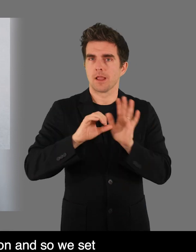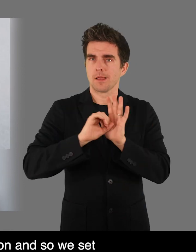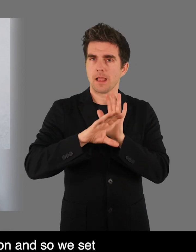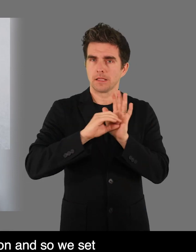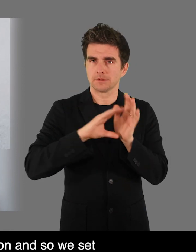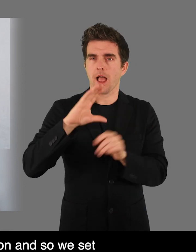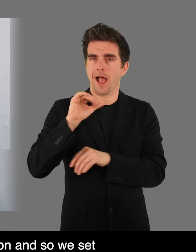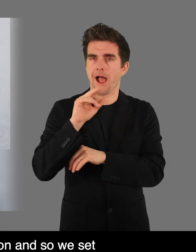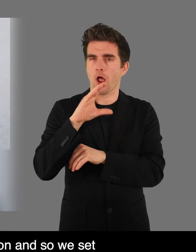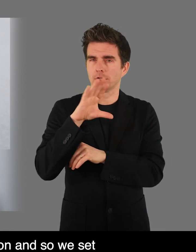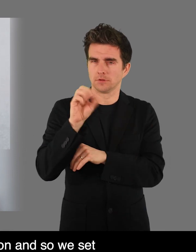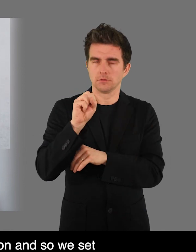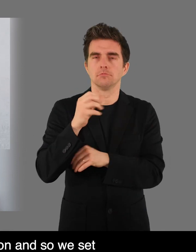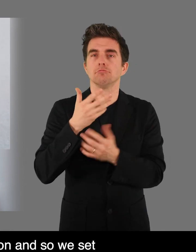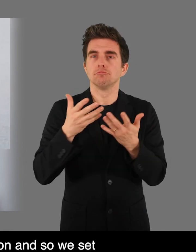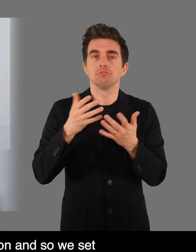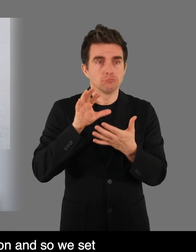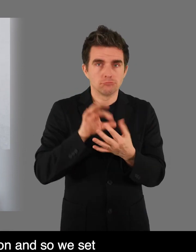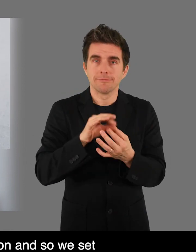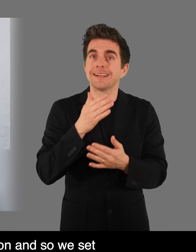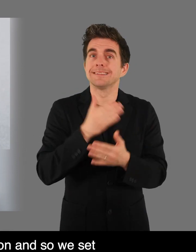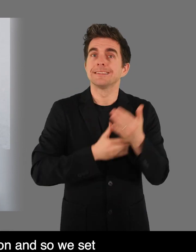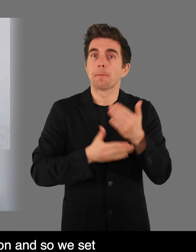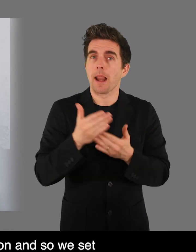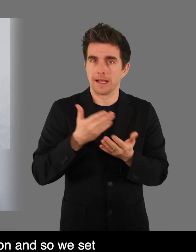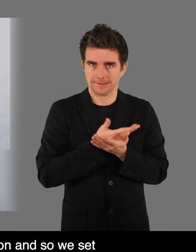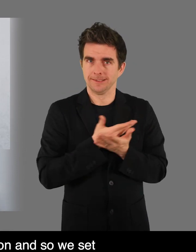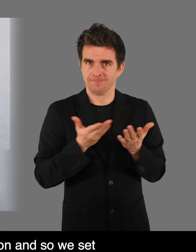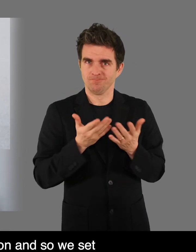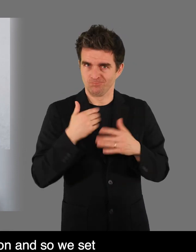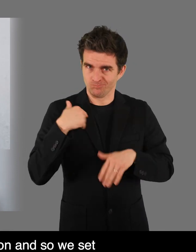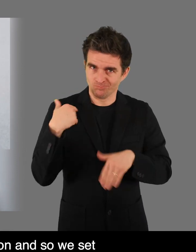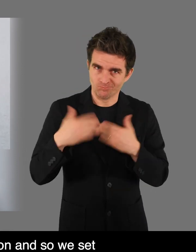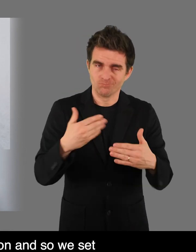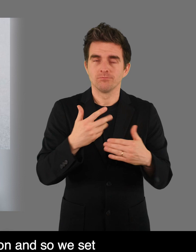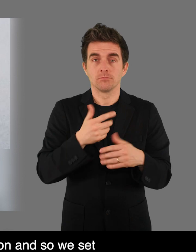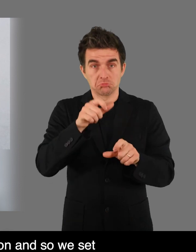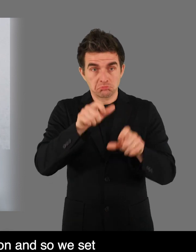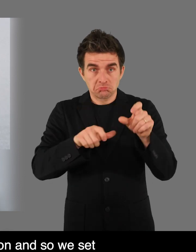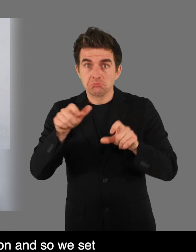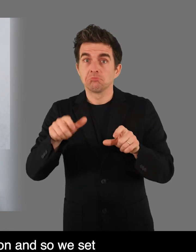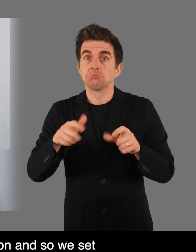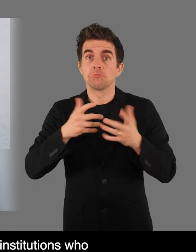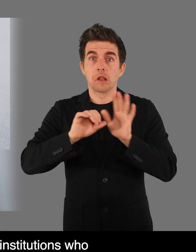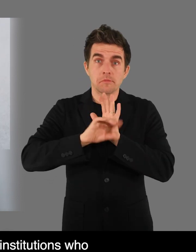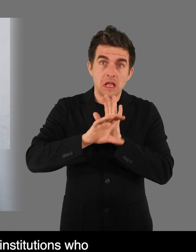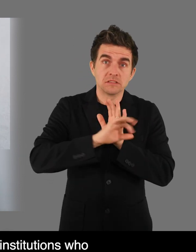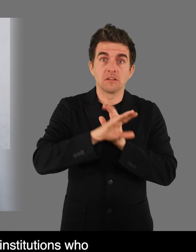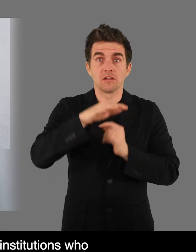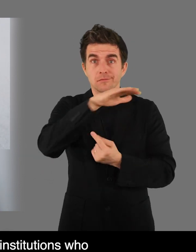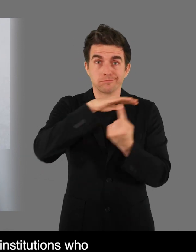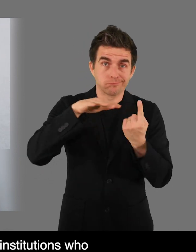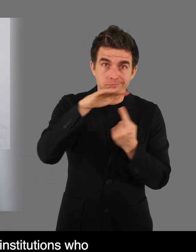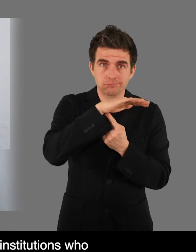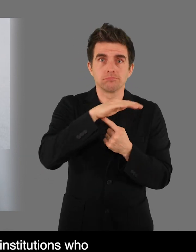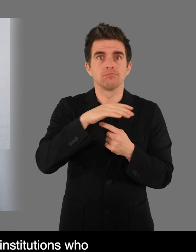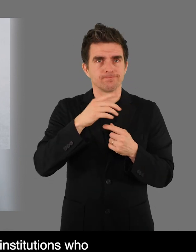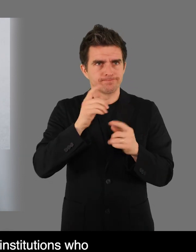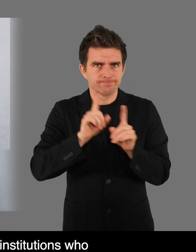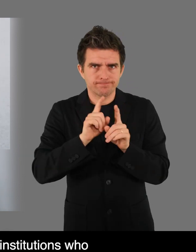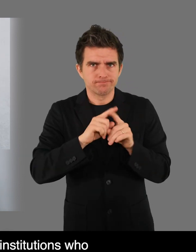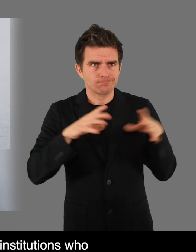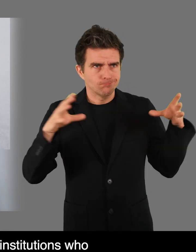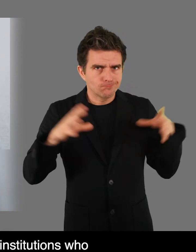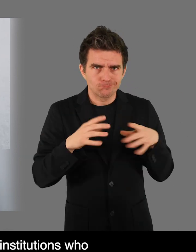inclusion. And so we set up a group called the Media Caucus on Disability. These are individuals and